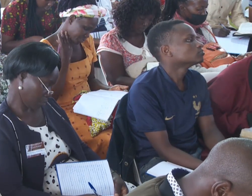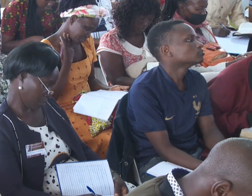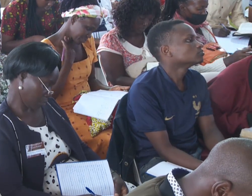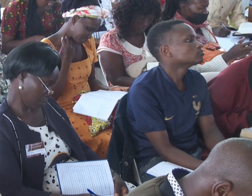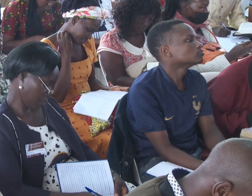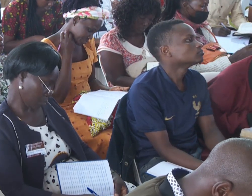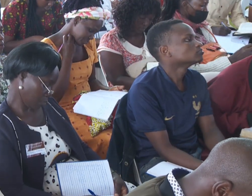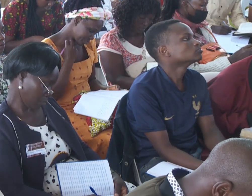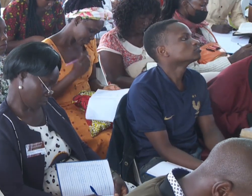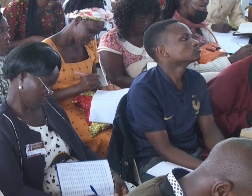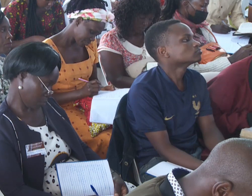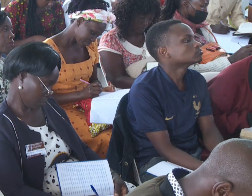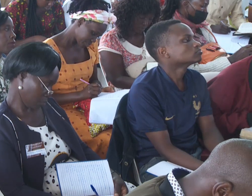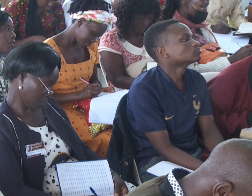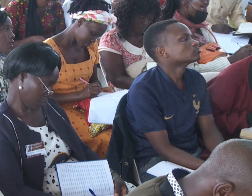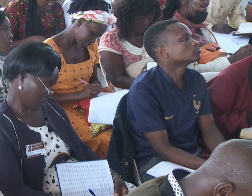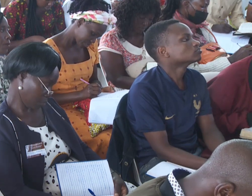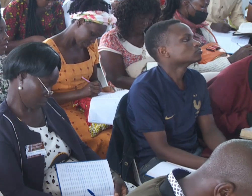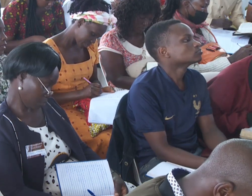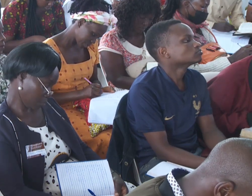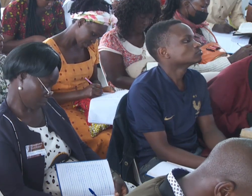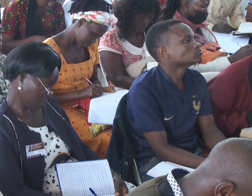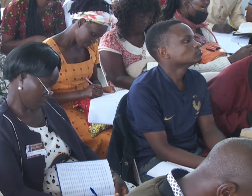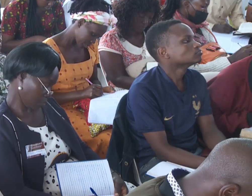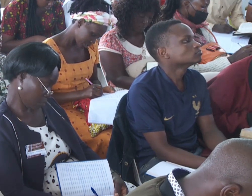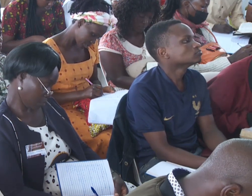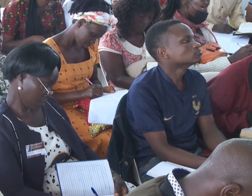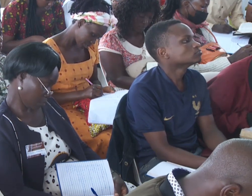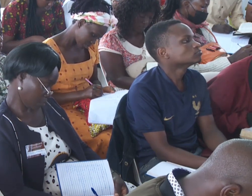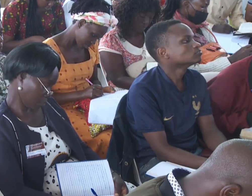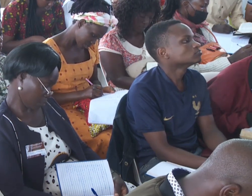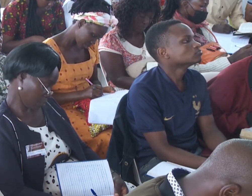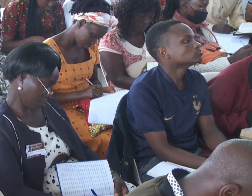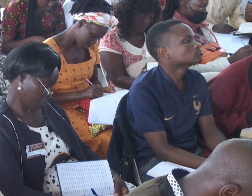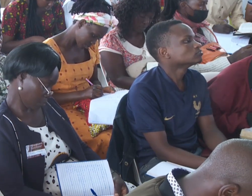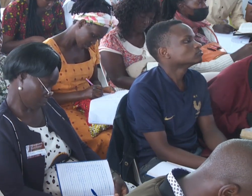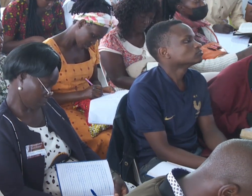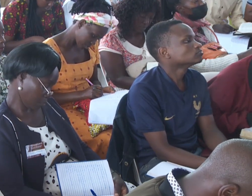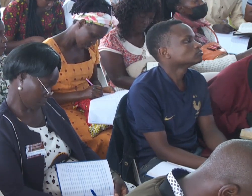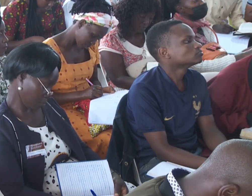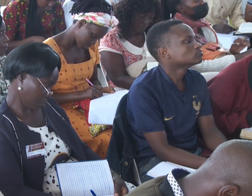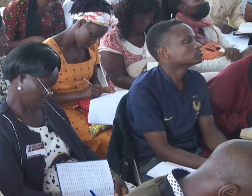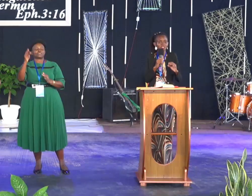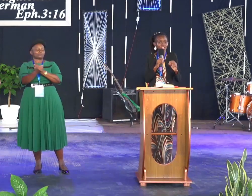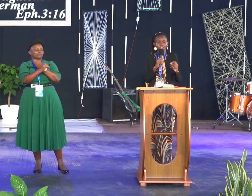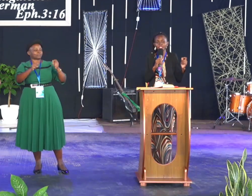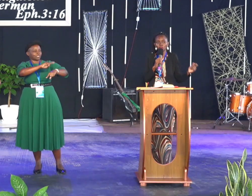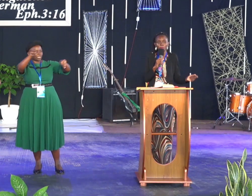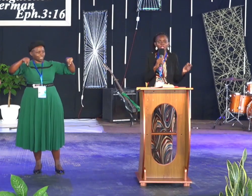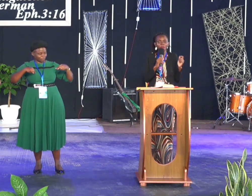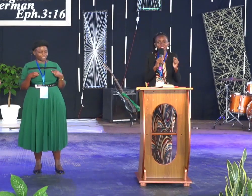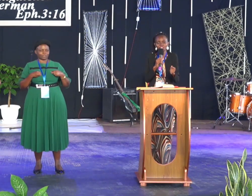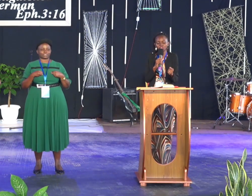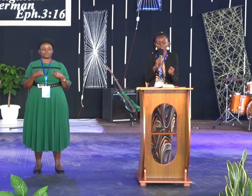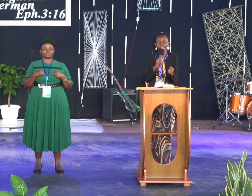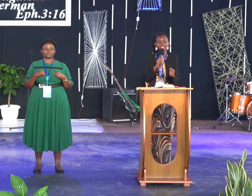mu byonna. I want to tell you that as we are in a season of praying for the Lord to elevate or glorify us, there is also a door of affliction that is going to